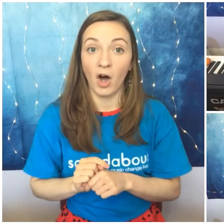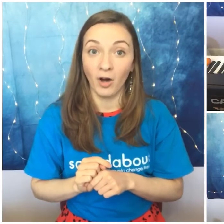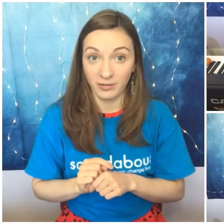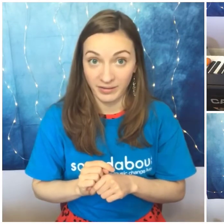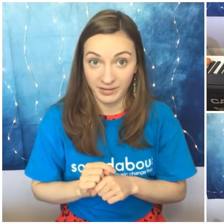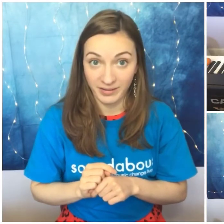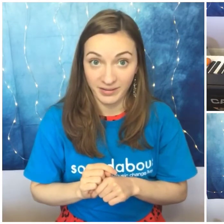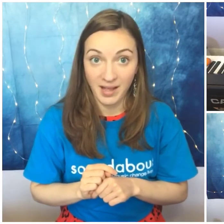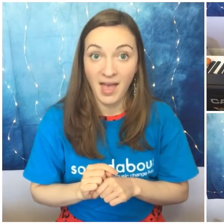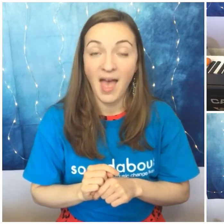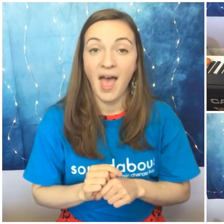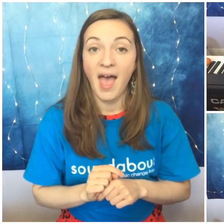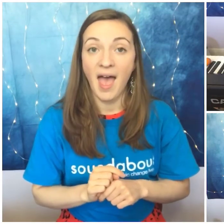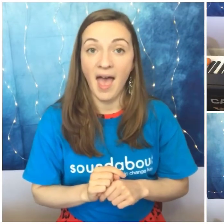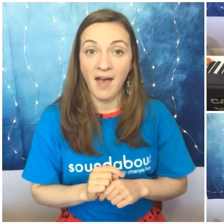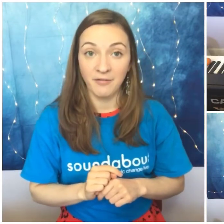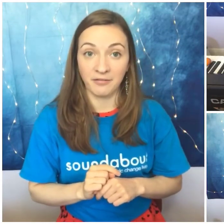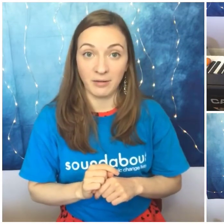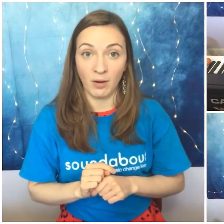because